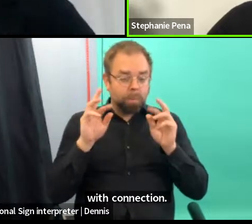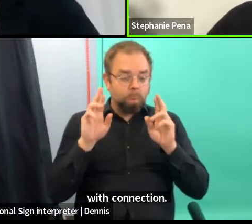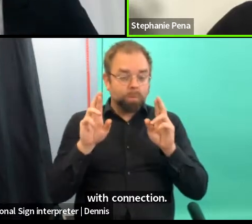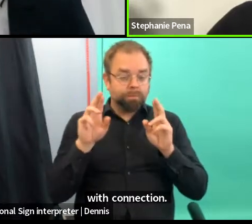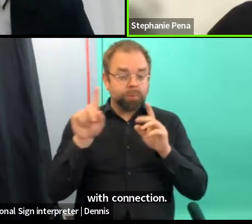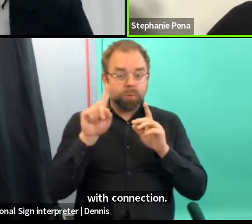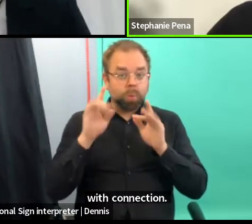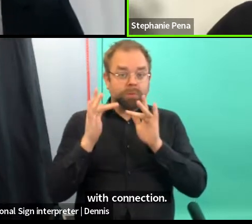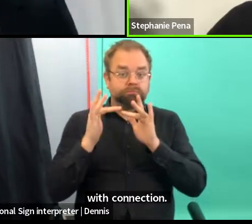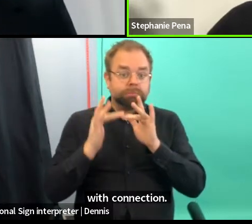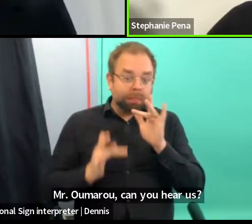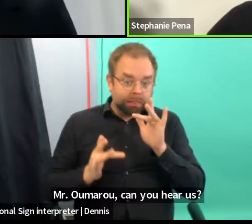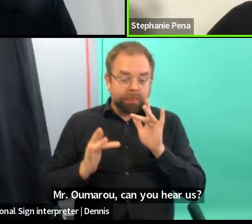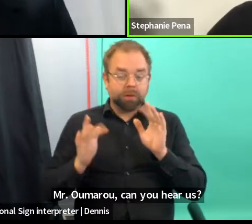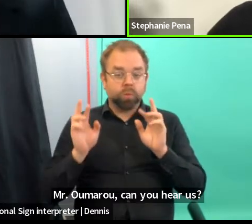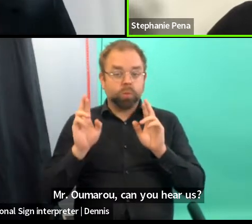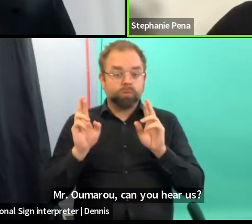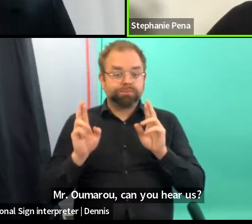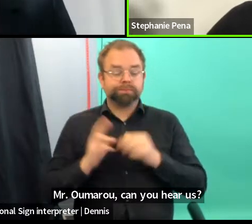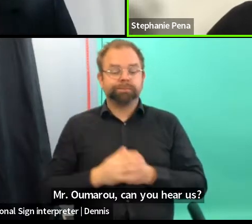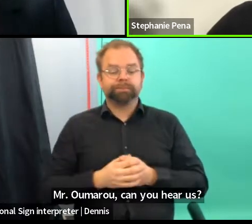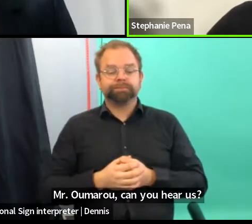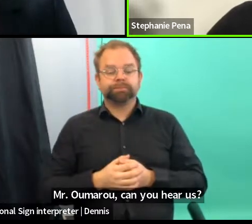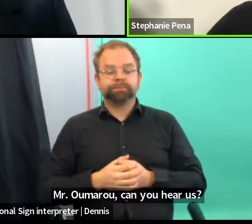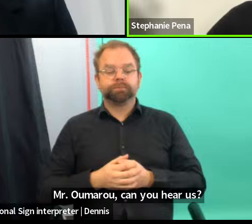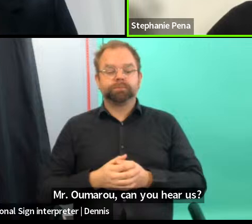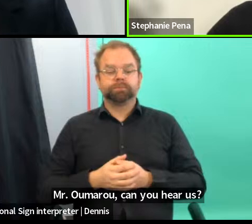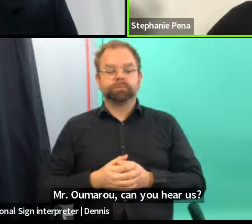I'm going to give it about 1 more minute